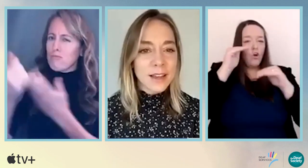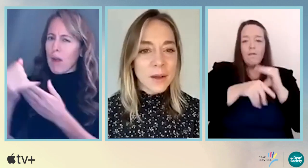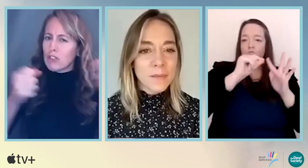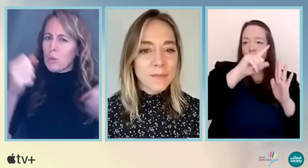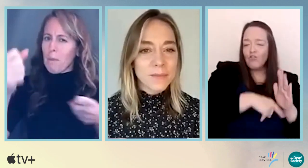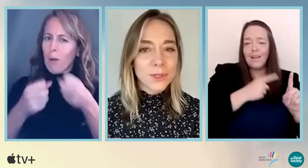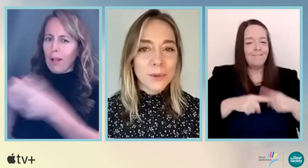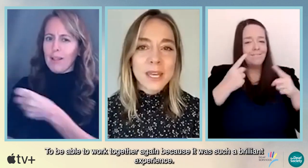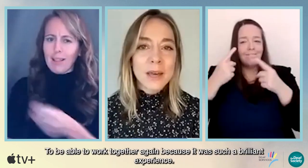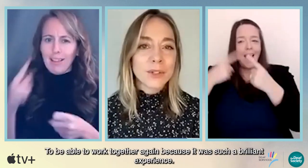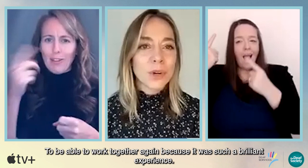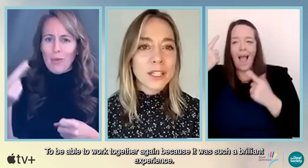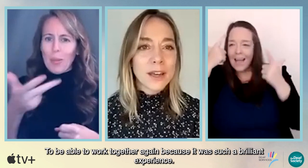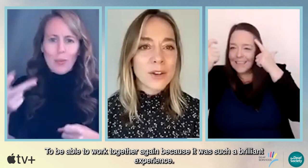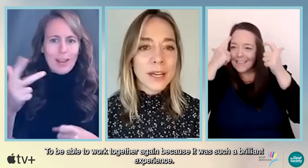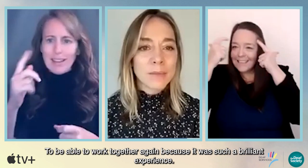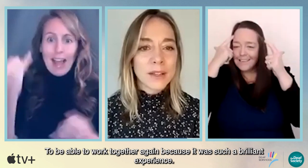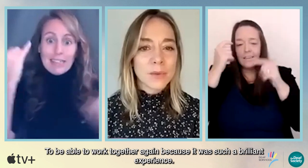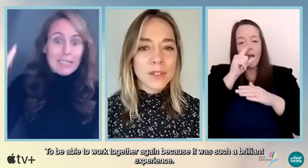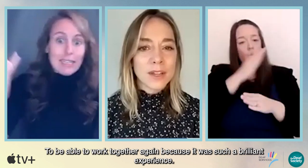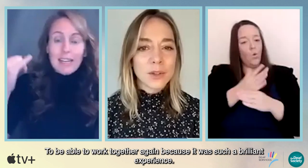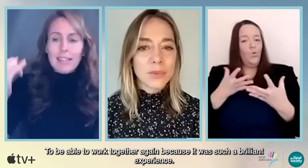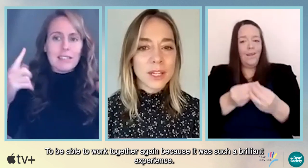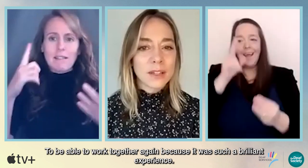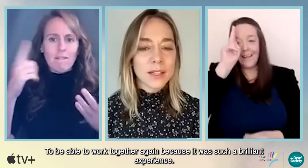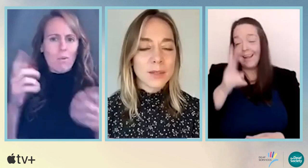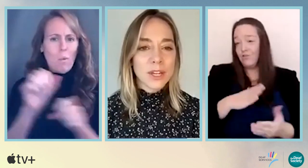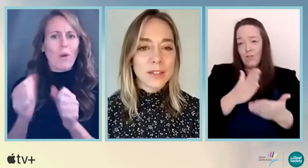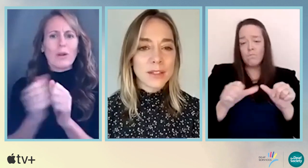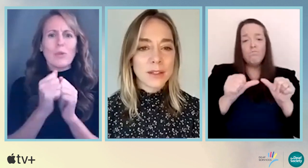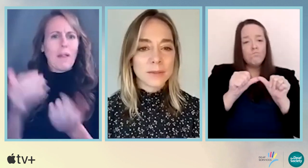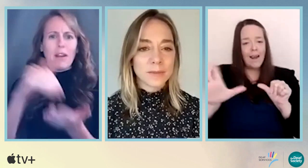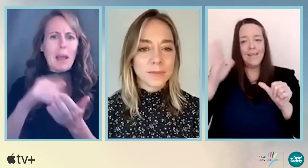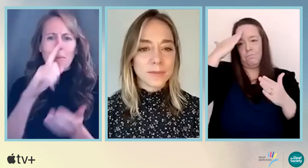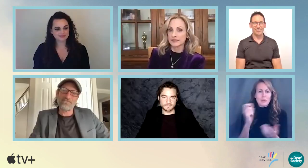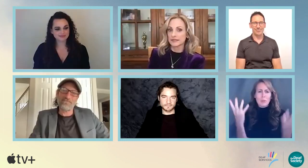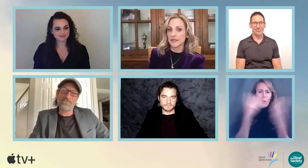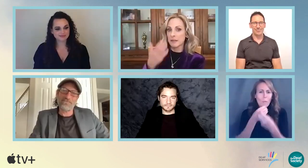ideas to be able to work together again, because it was such a brilliant experience.